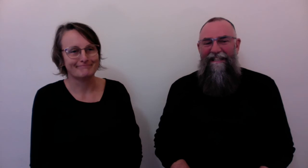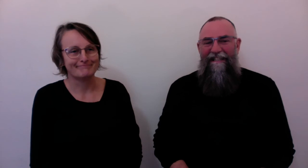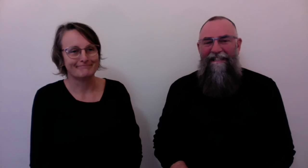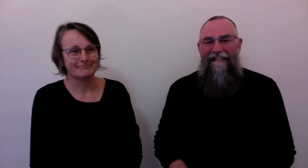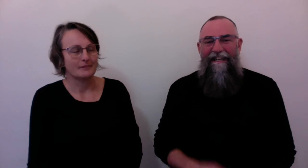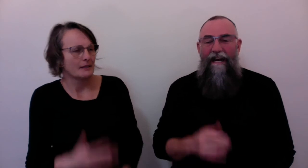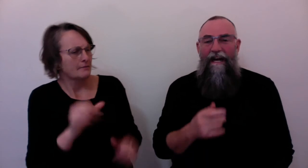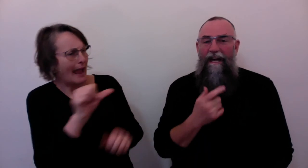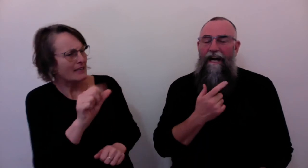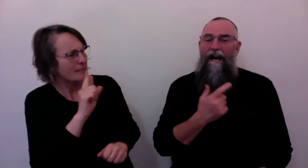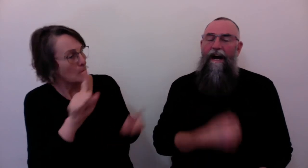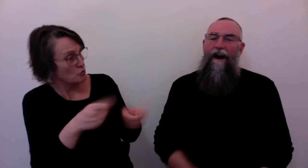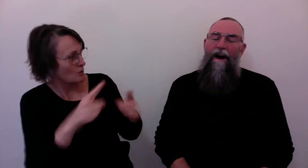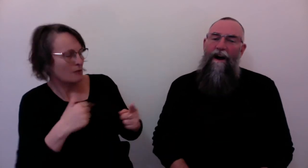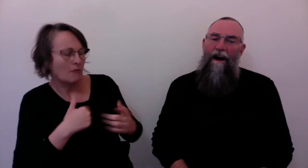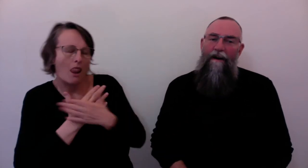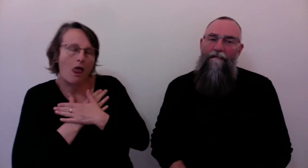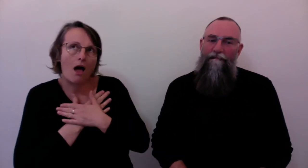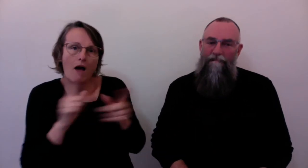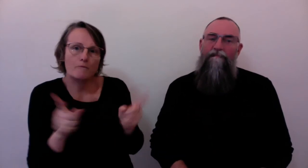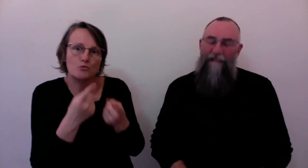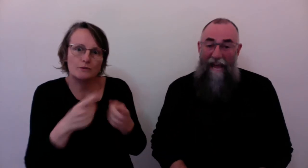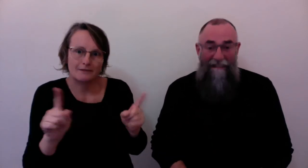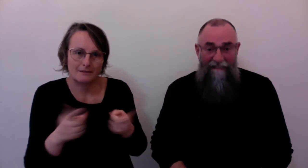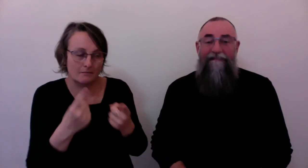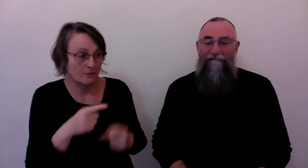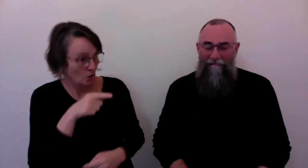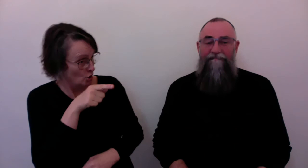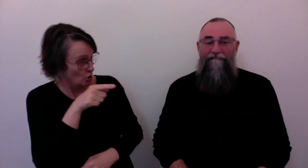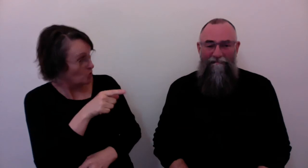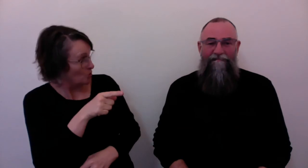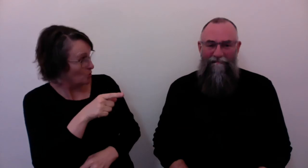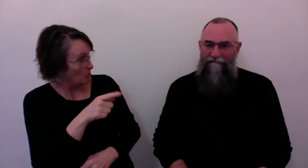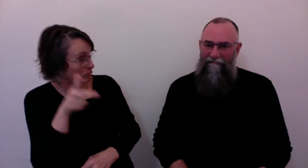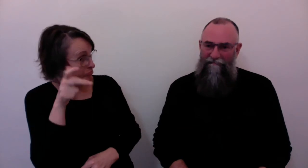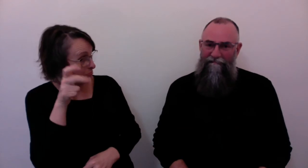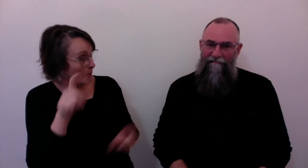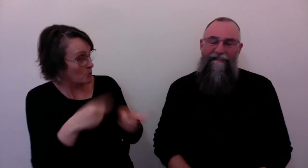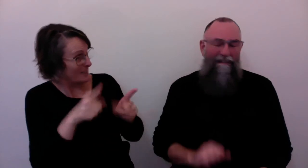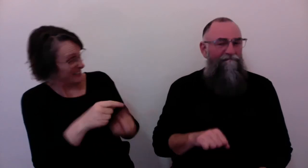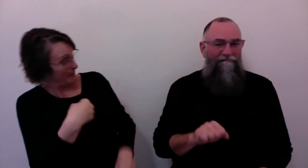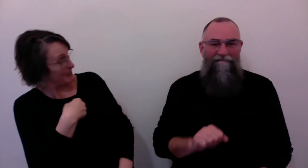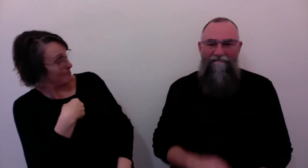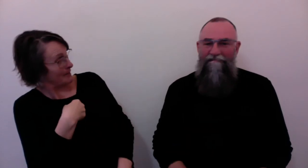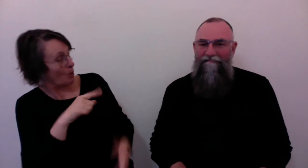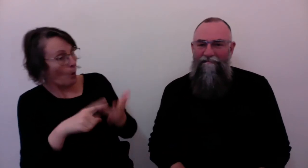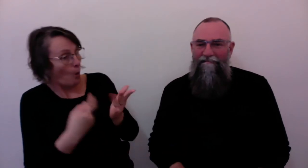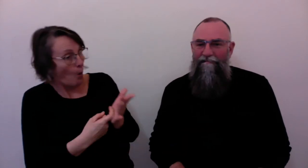music? See, I love music. Huge music head. Yes. Do you get to experience music the same way Yes. that I do, or do you not know if you do or